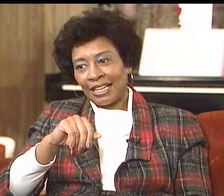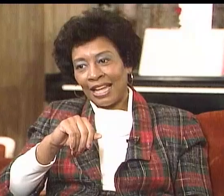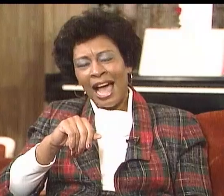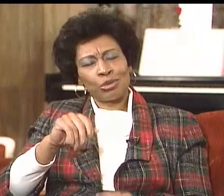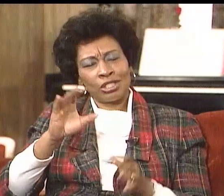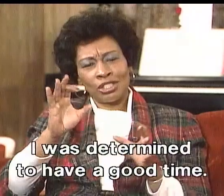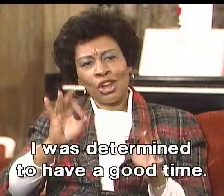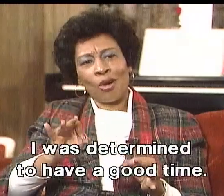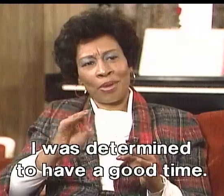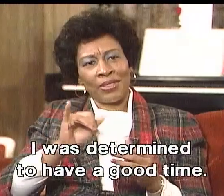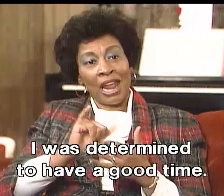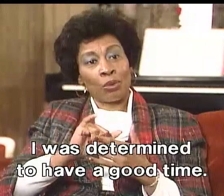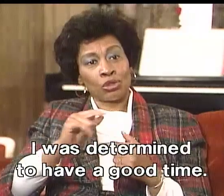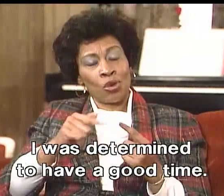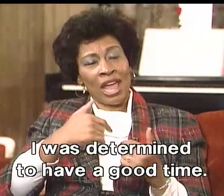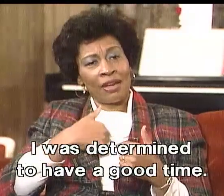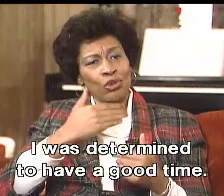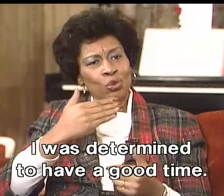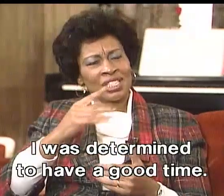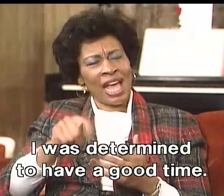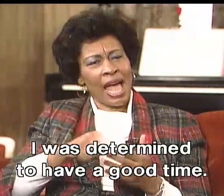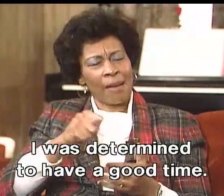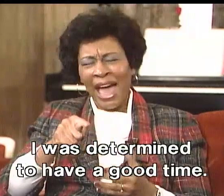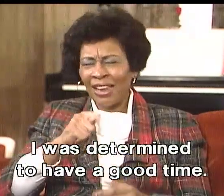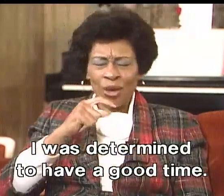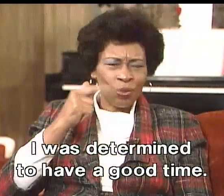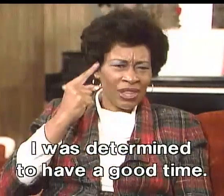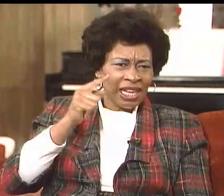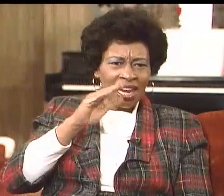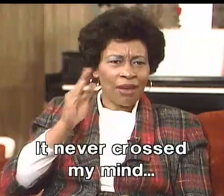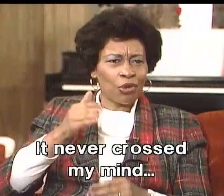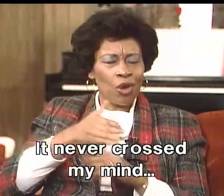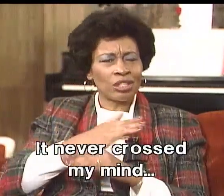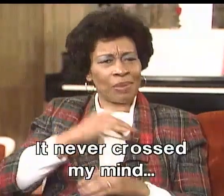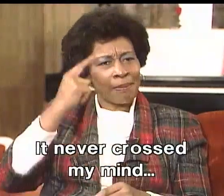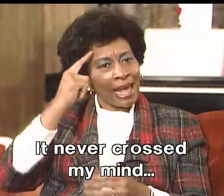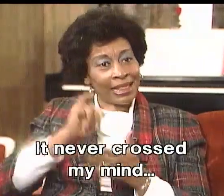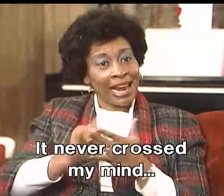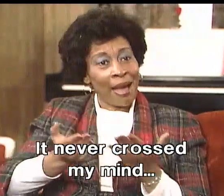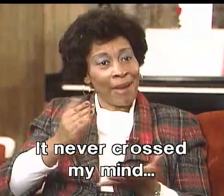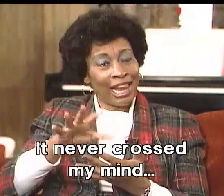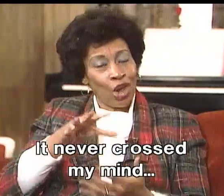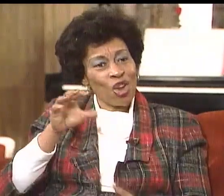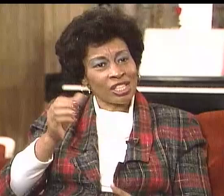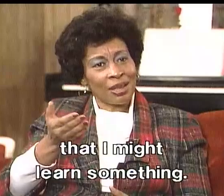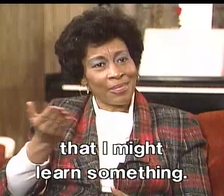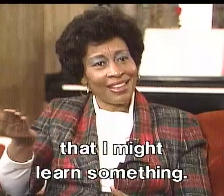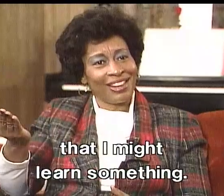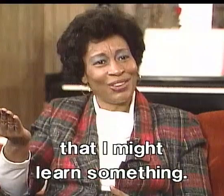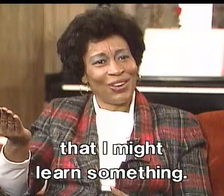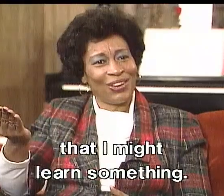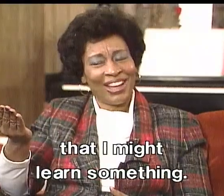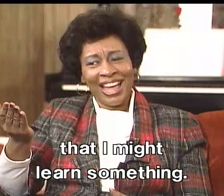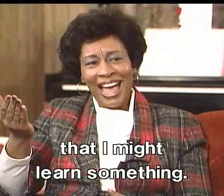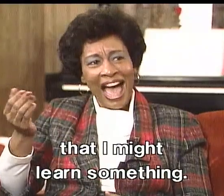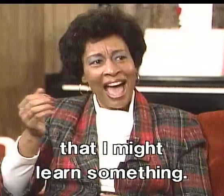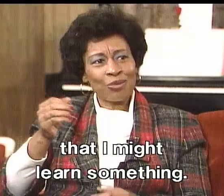I was determined that I was going to have a good time. I don't think it ever crossed my mind that I might learn something, you know. I was